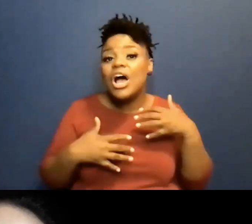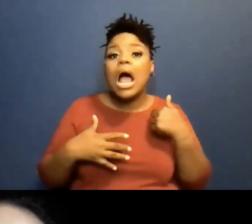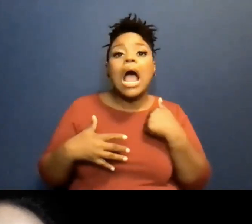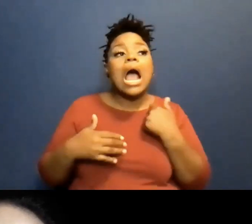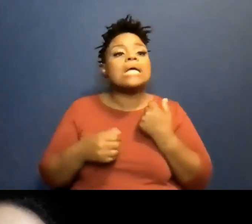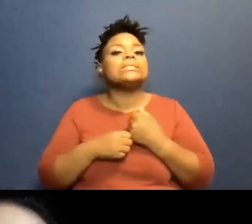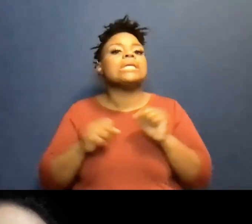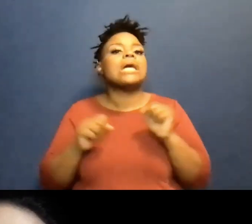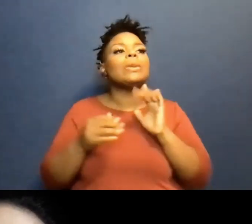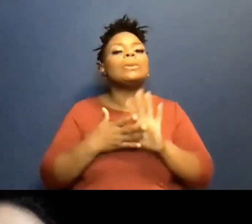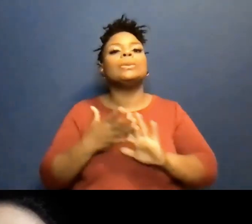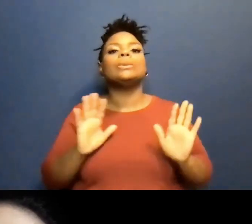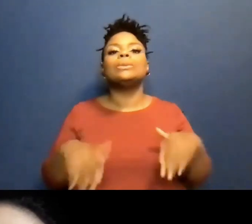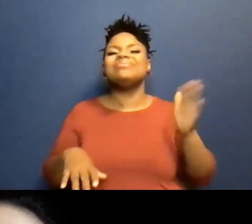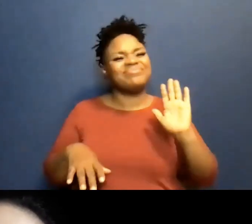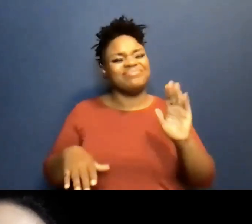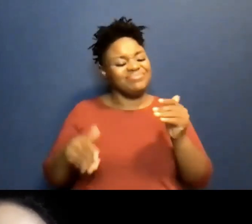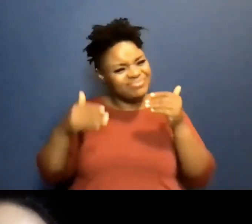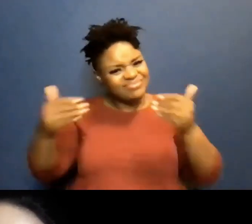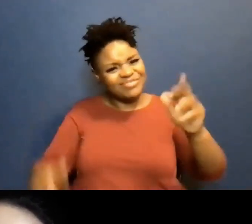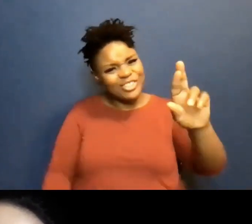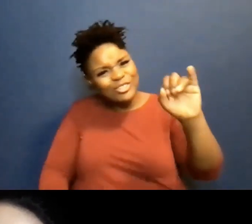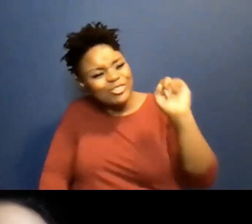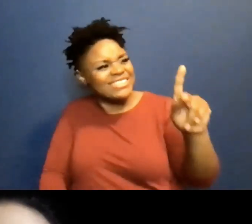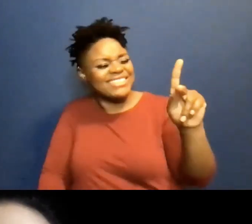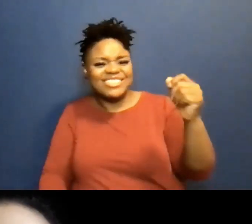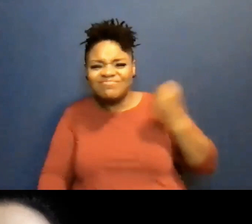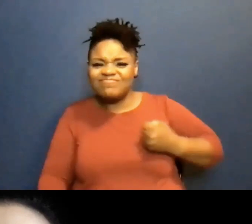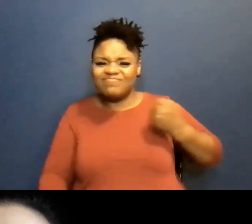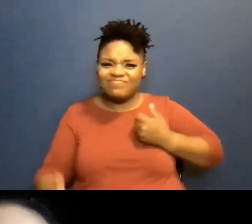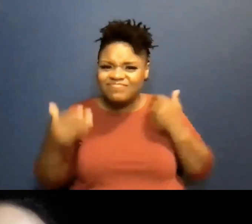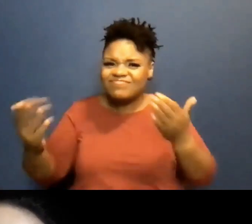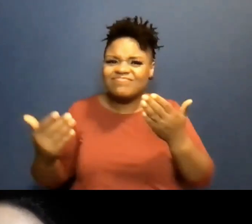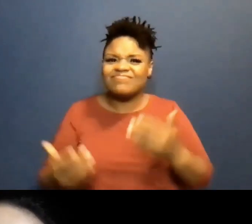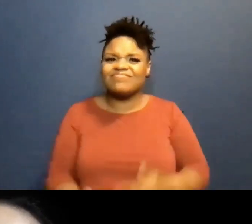disabled people are risk takers, especially